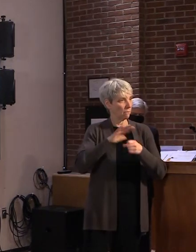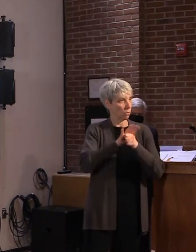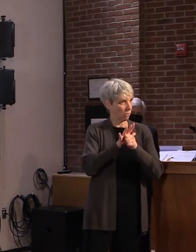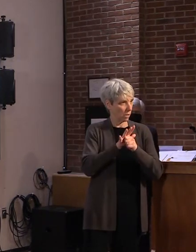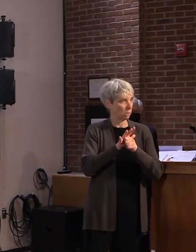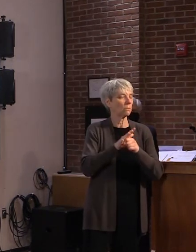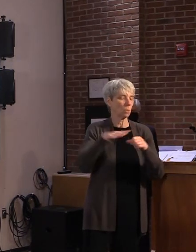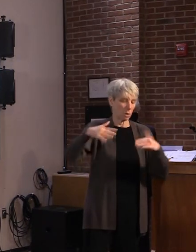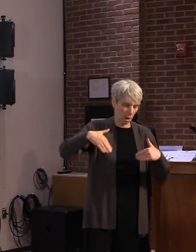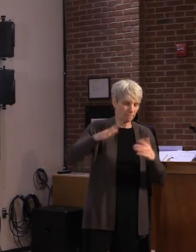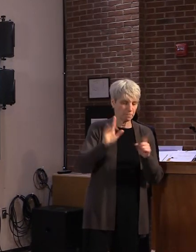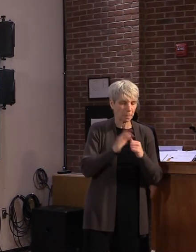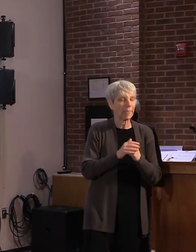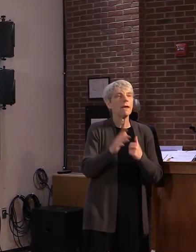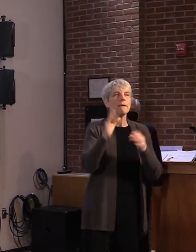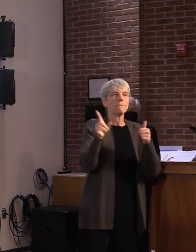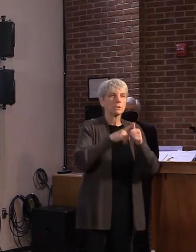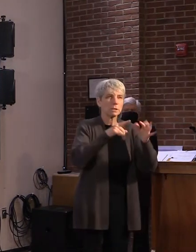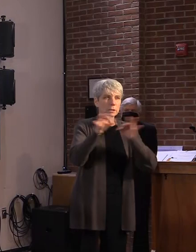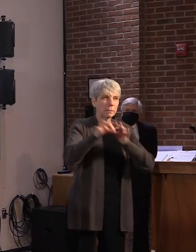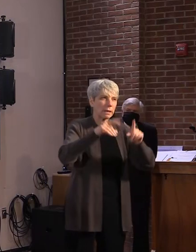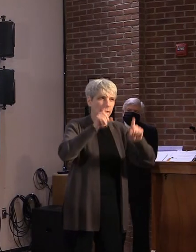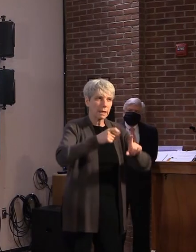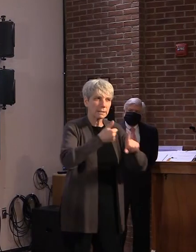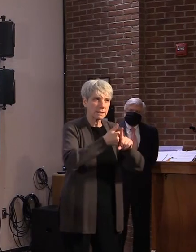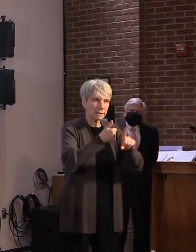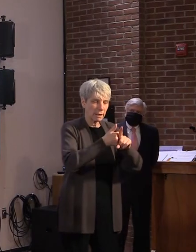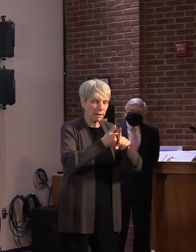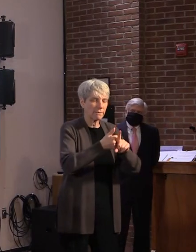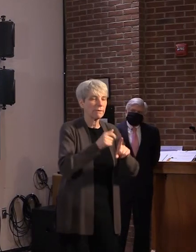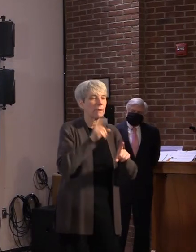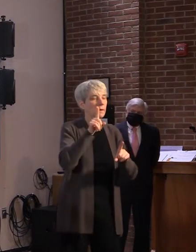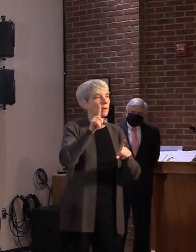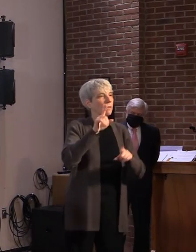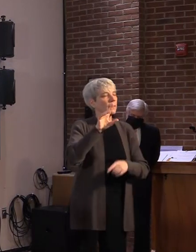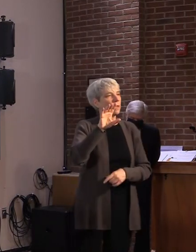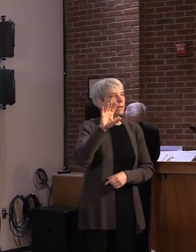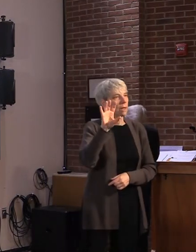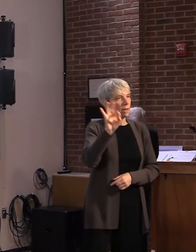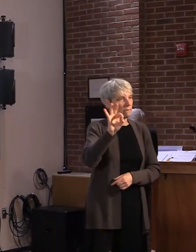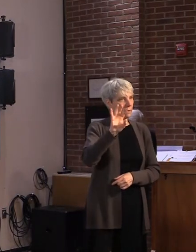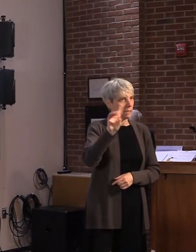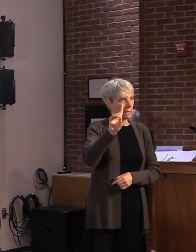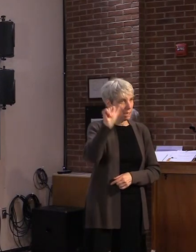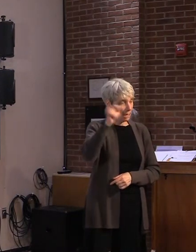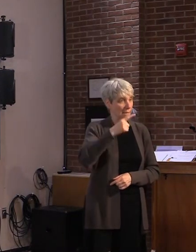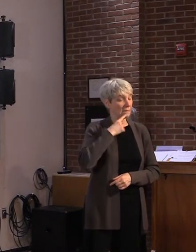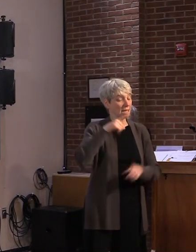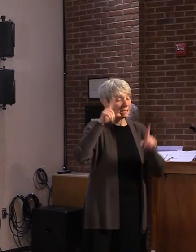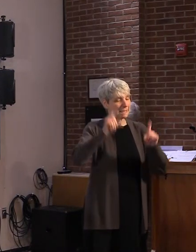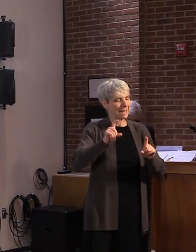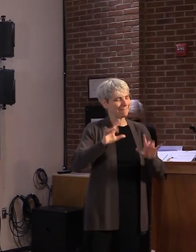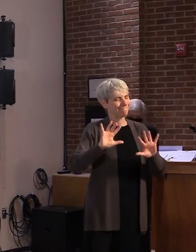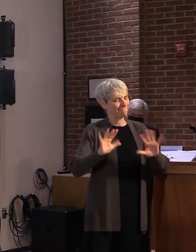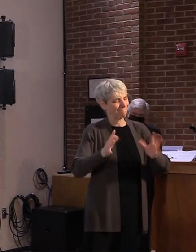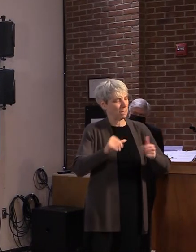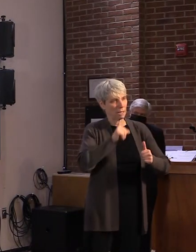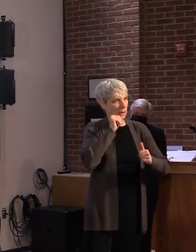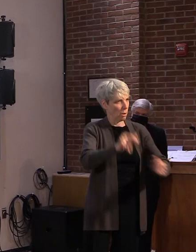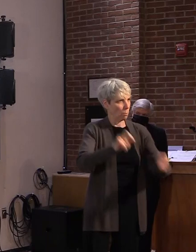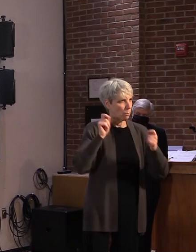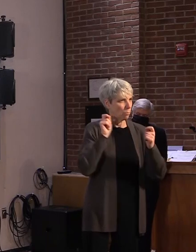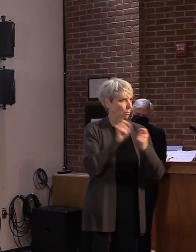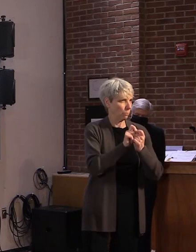The FDA has recognized the deficits of many of the current tests, and it's really started to tighten its